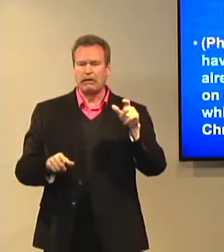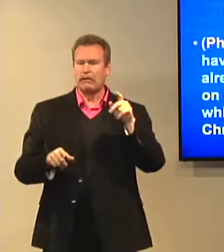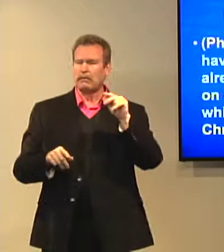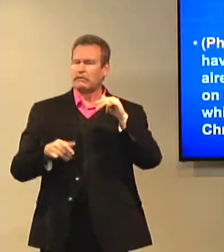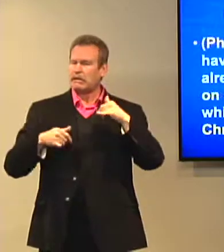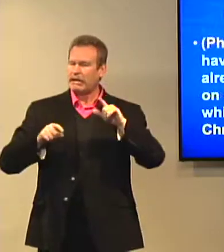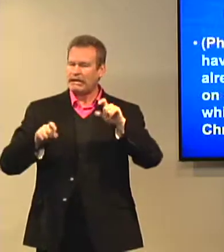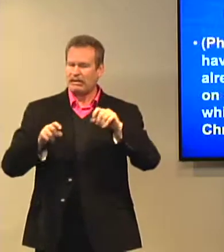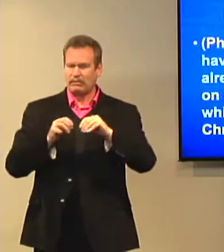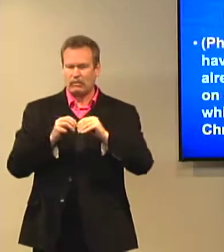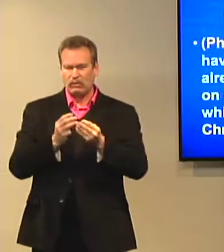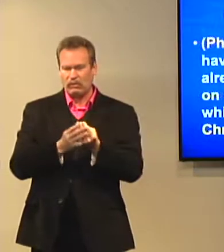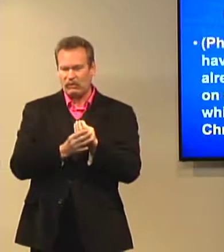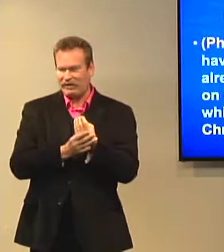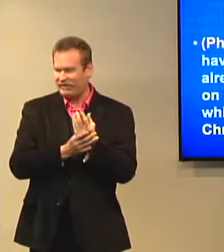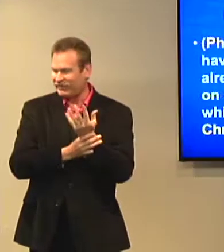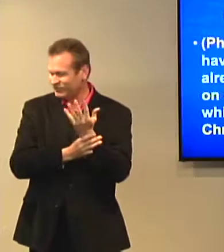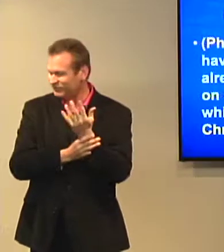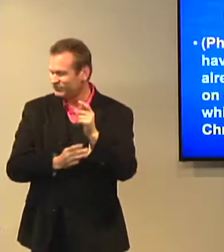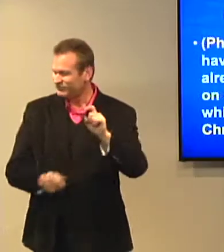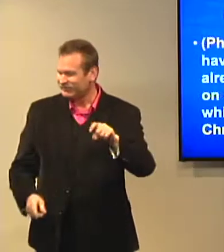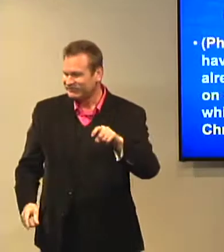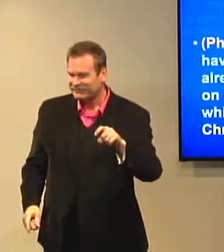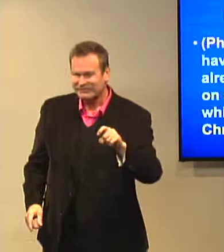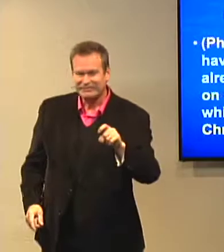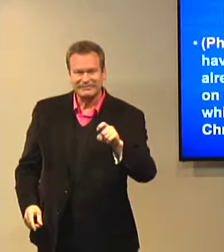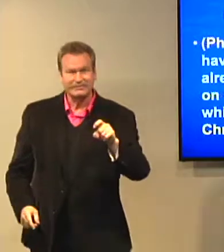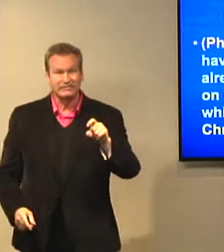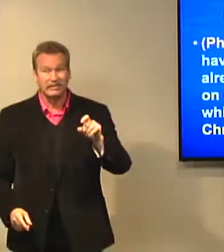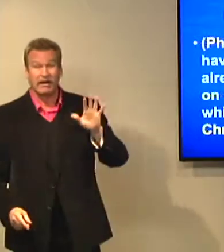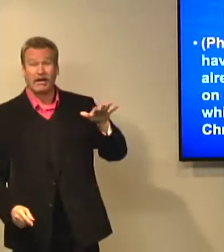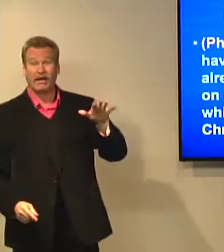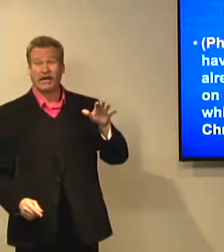but he realized he needed to grow more in God.